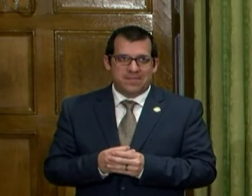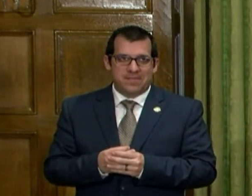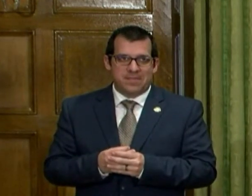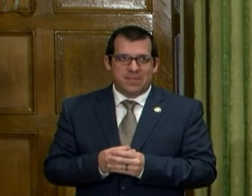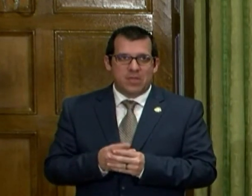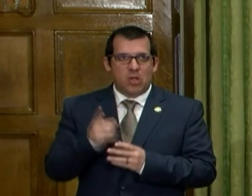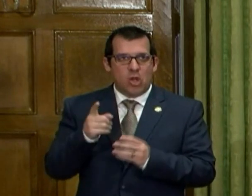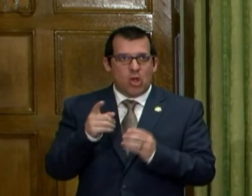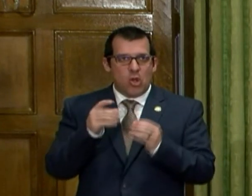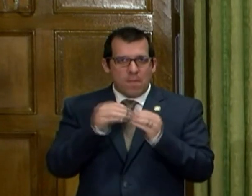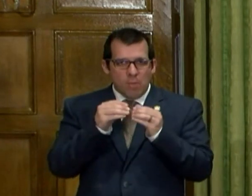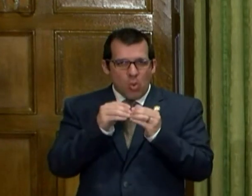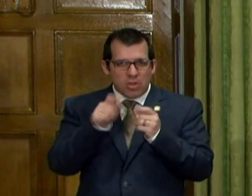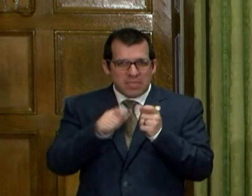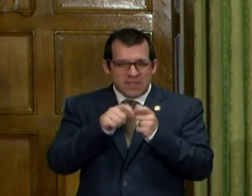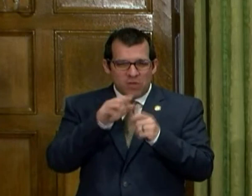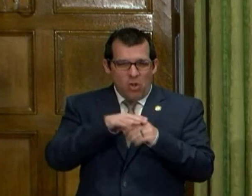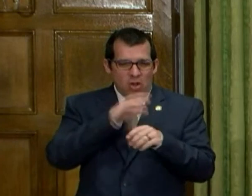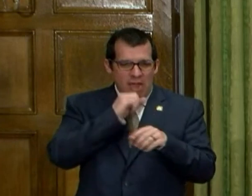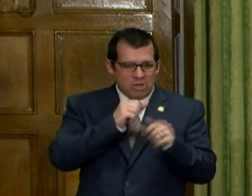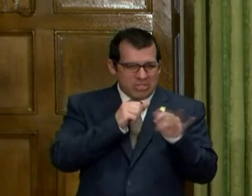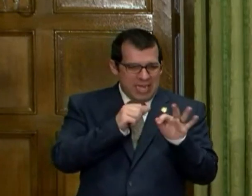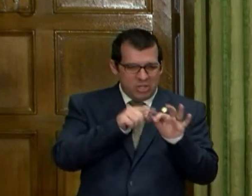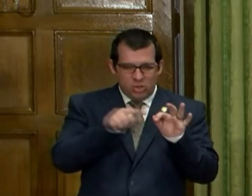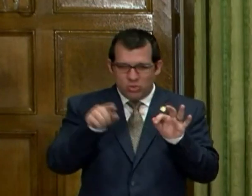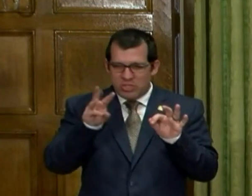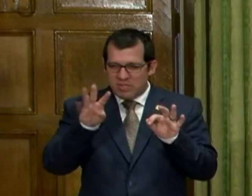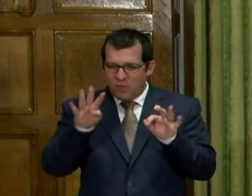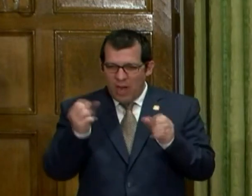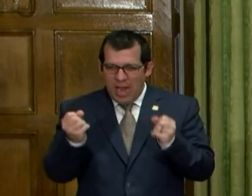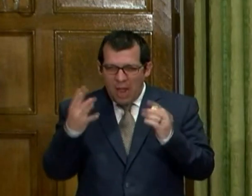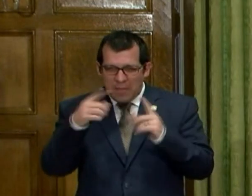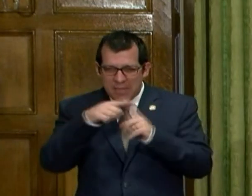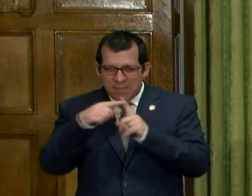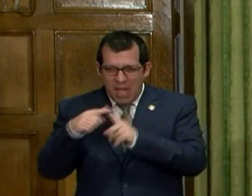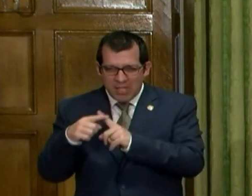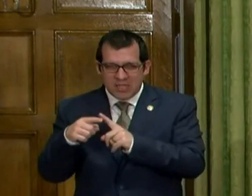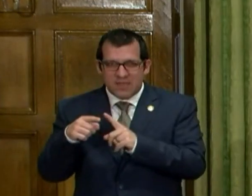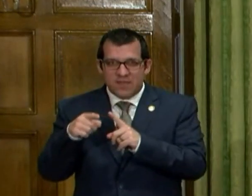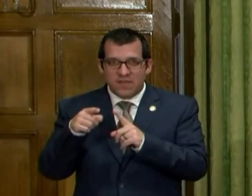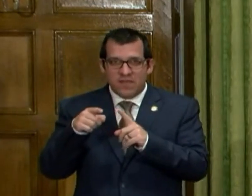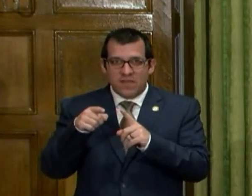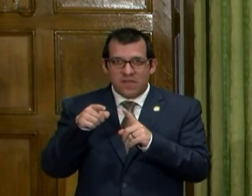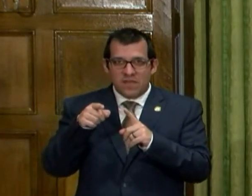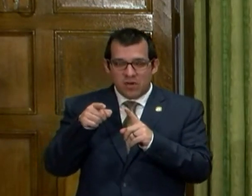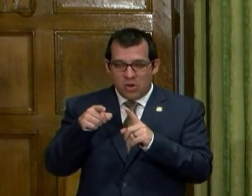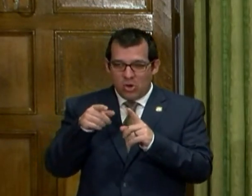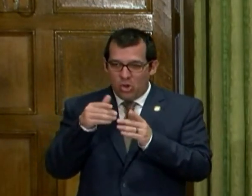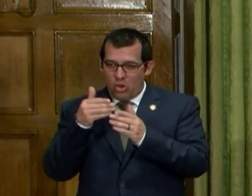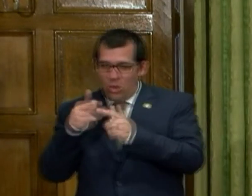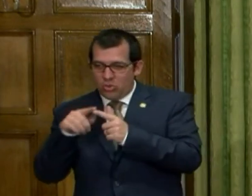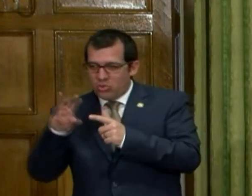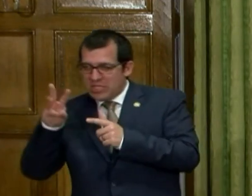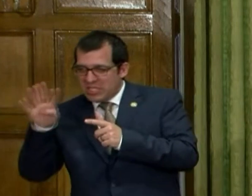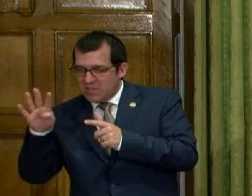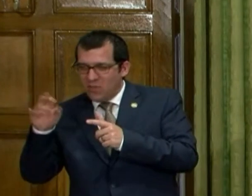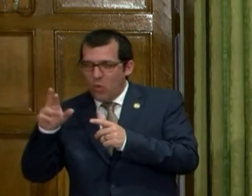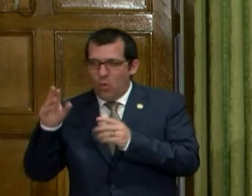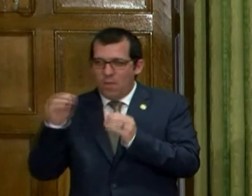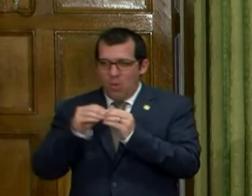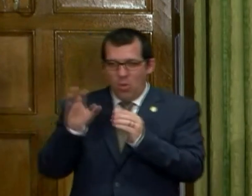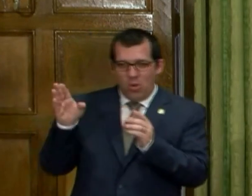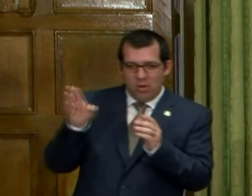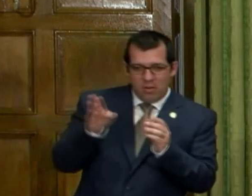More specific on that 19 to 64 range in terms of how many positives we got? Are they trending more towards that 64, or is it a pretty